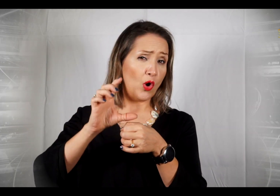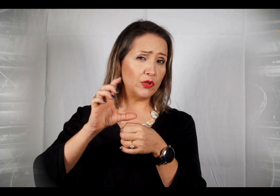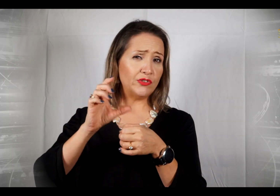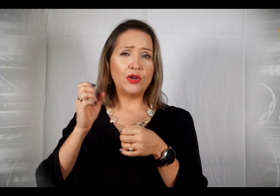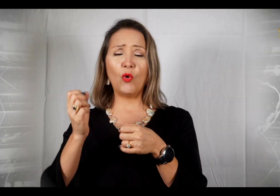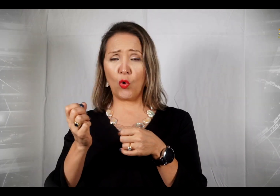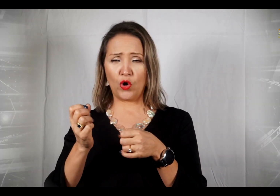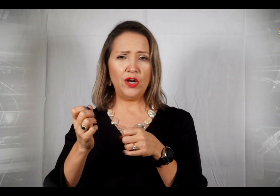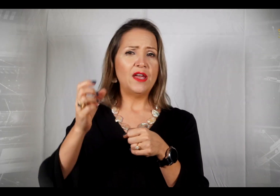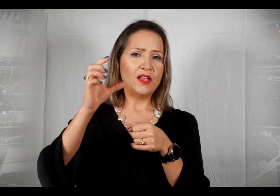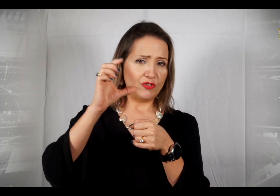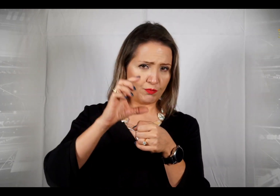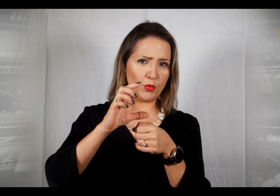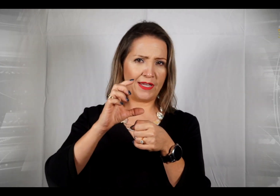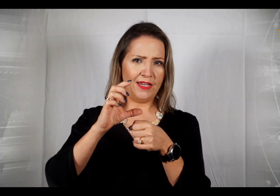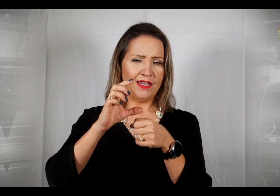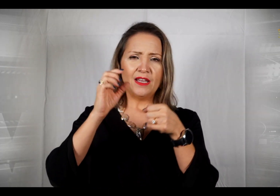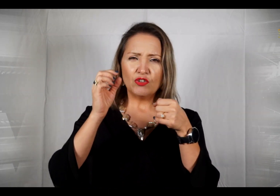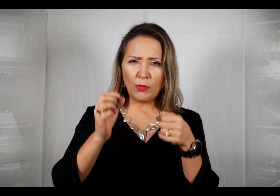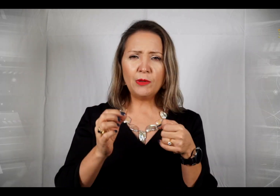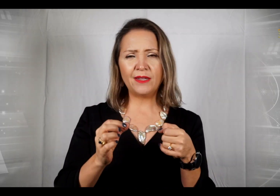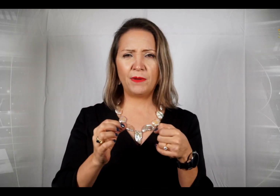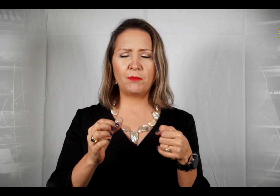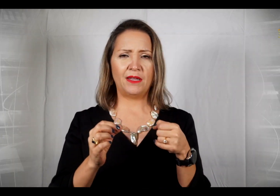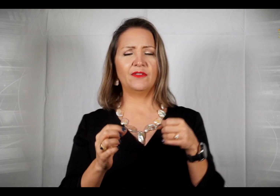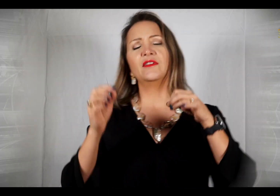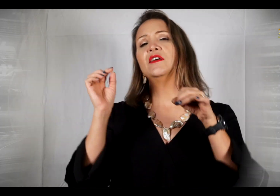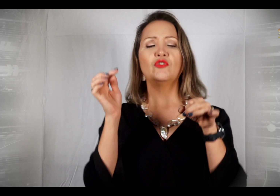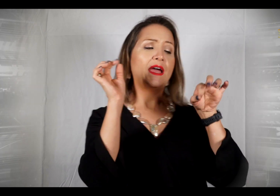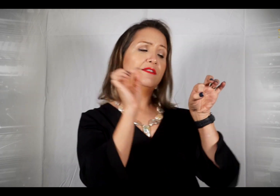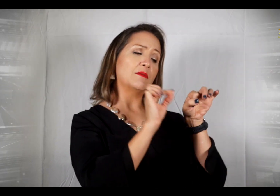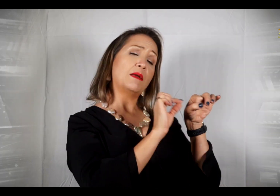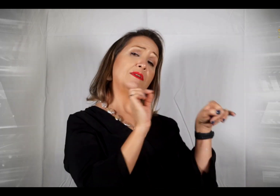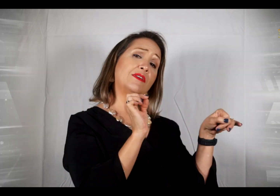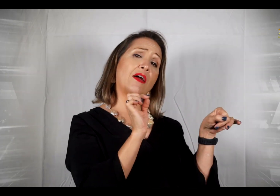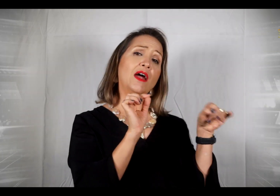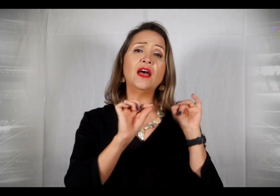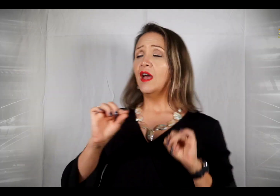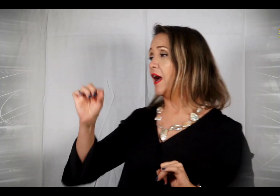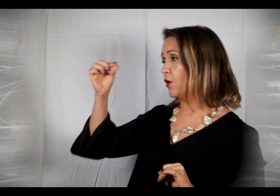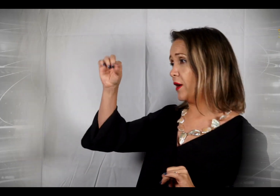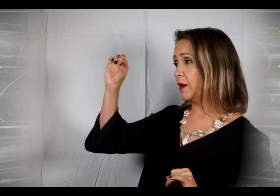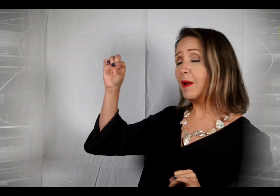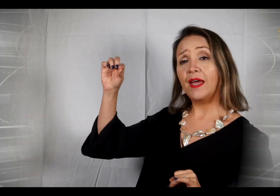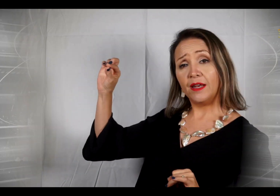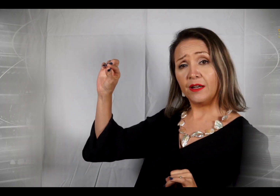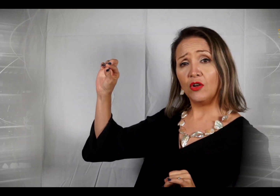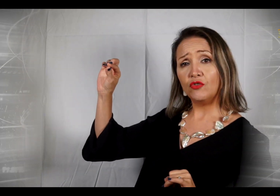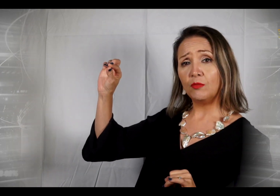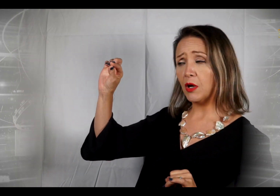wand or spoolie? Double dipping means, so I take my mascara, I go and apply it in a customer,